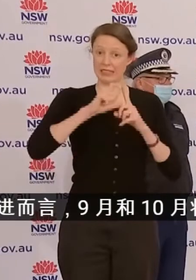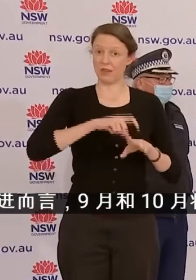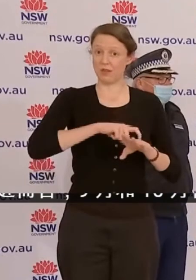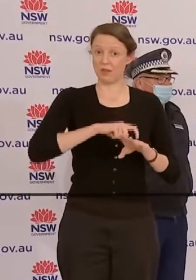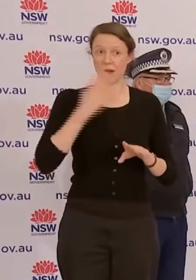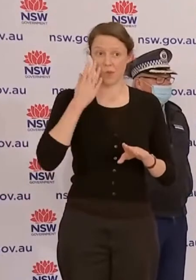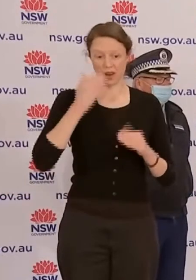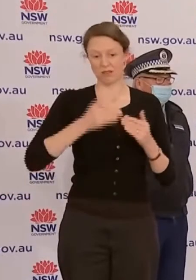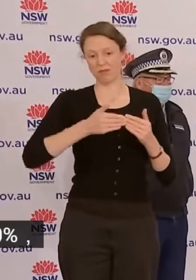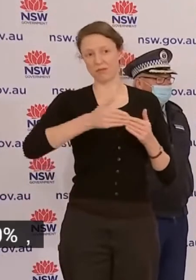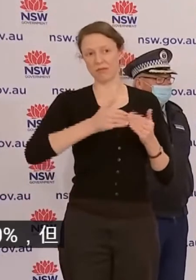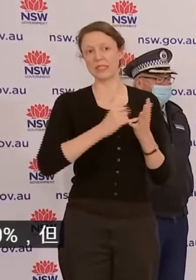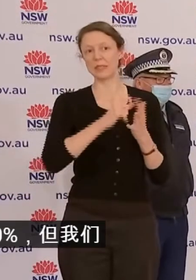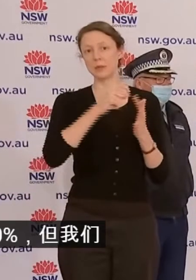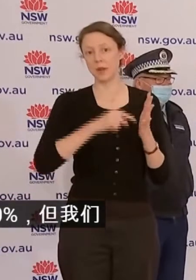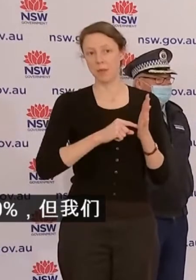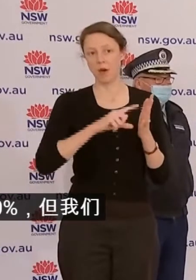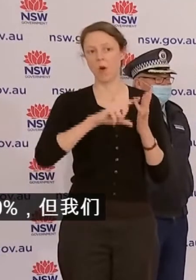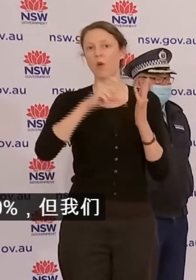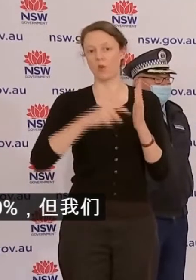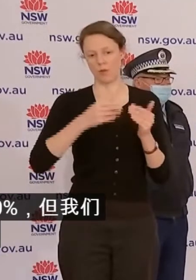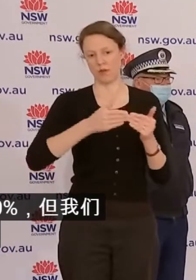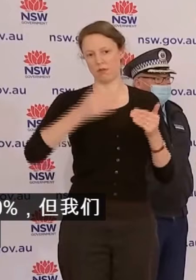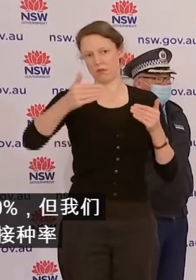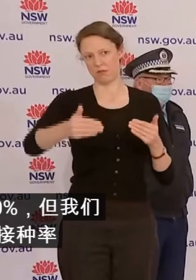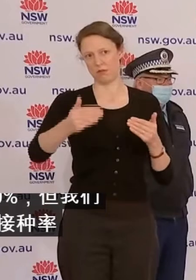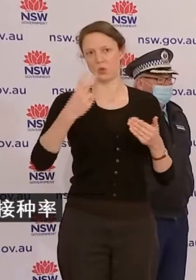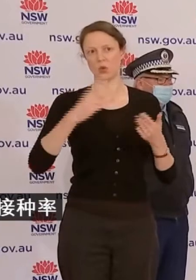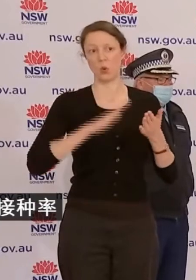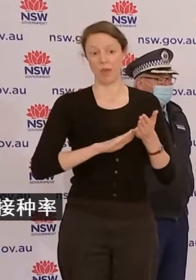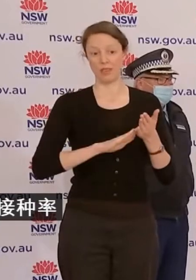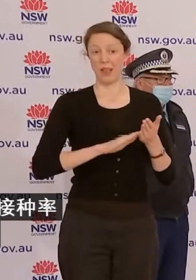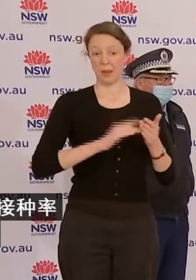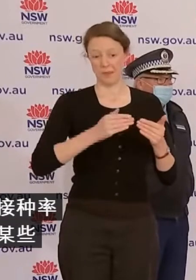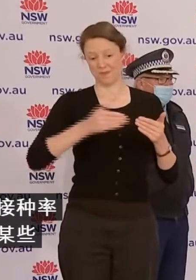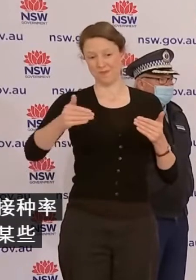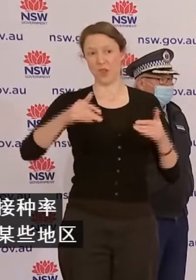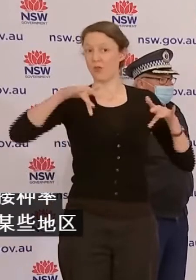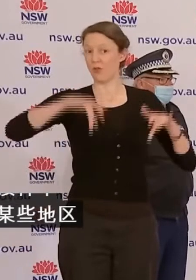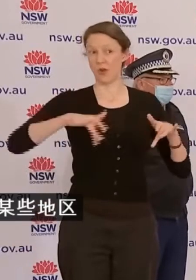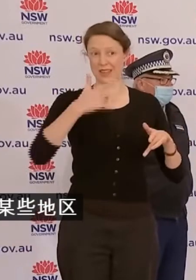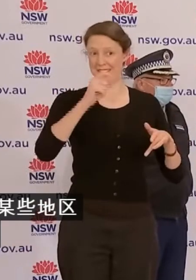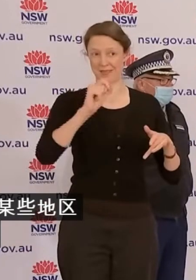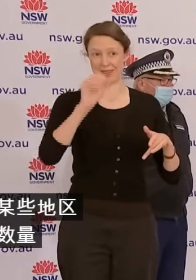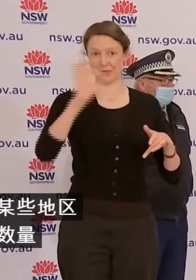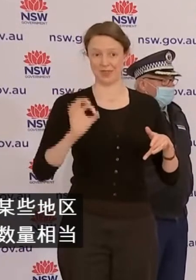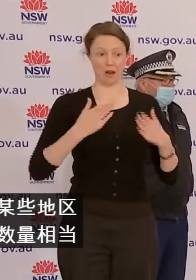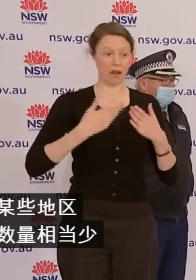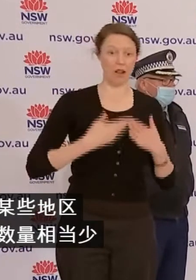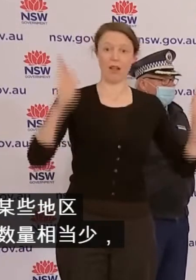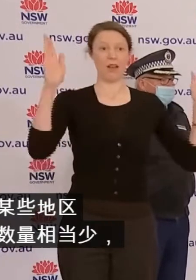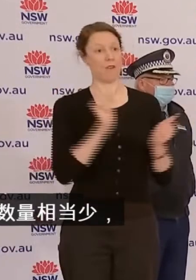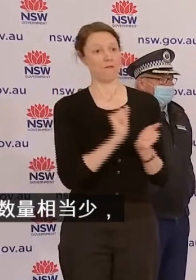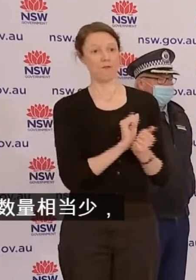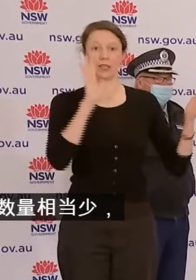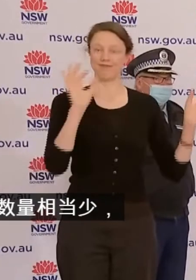because we wouldn't have reached the 70%, but yet we would have increased vaccination rates, and some parts of Greater Sydney are demonstrating quite lower